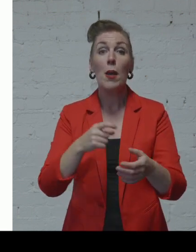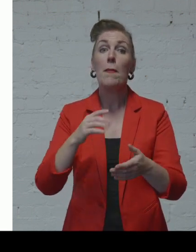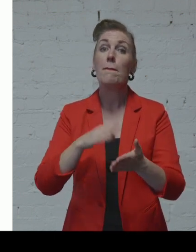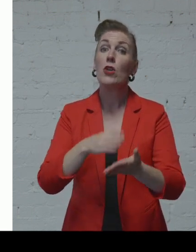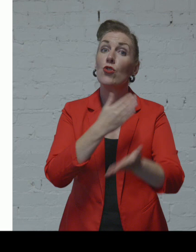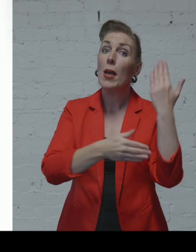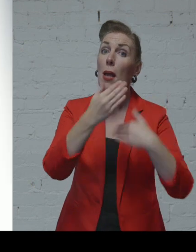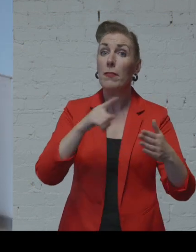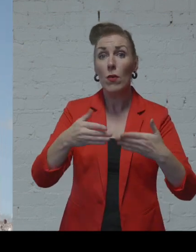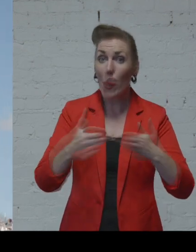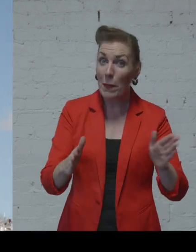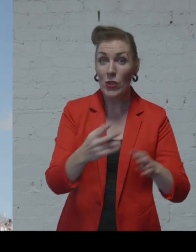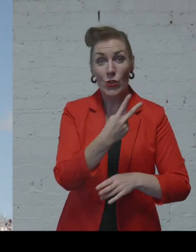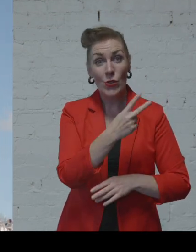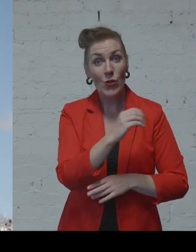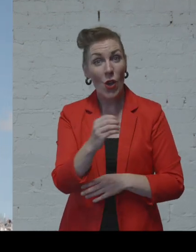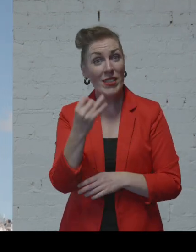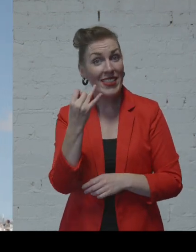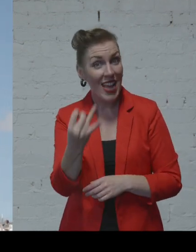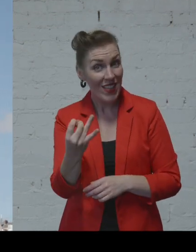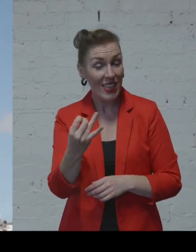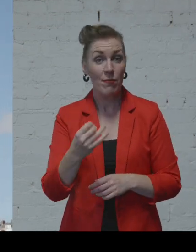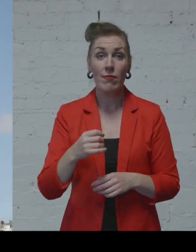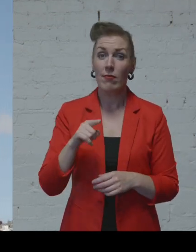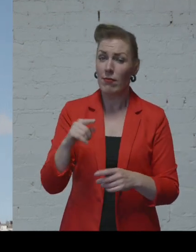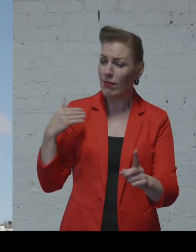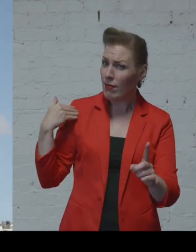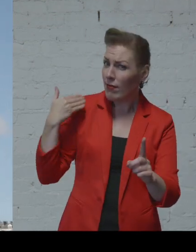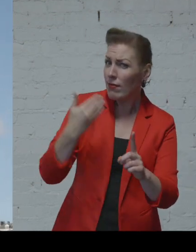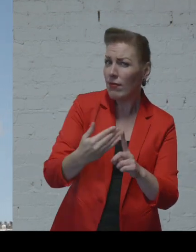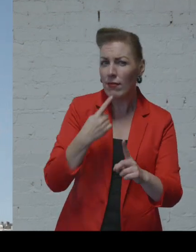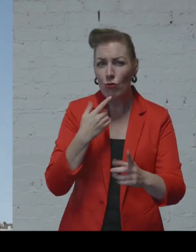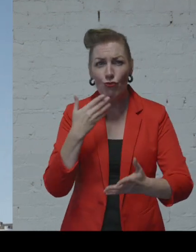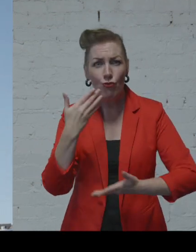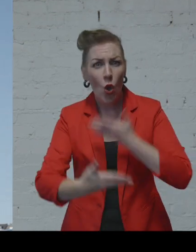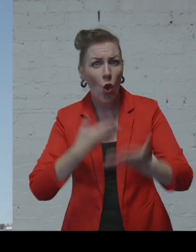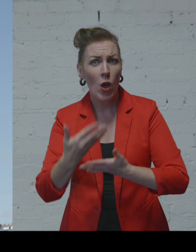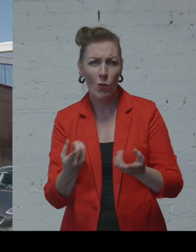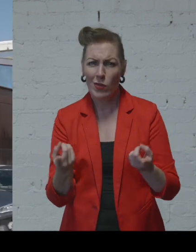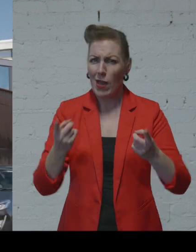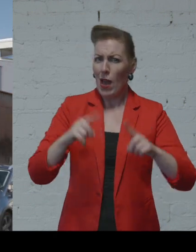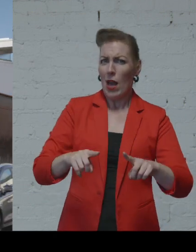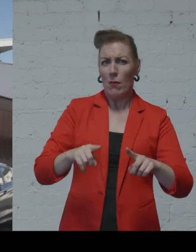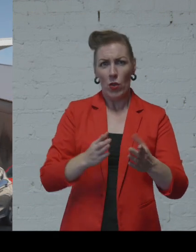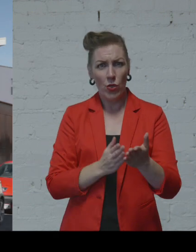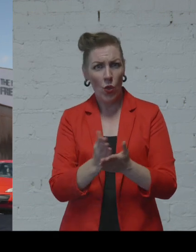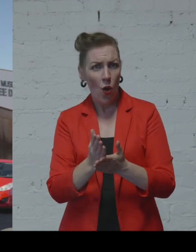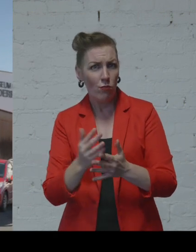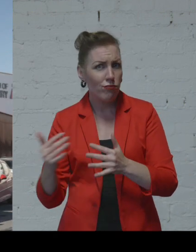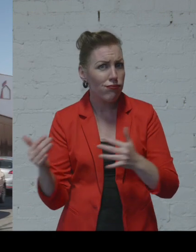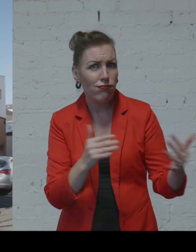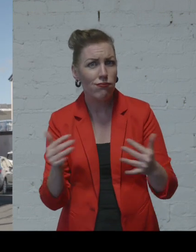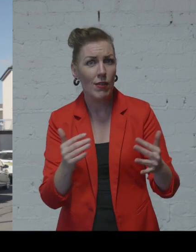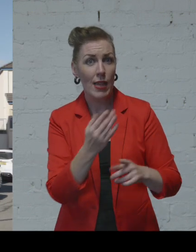9DR. The Museum of Free Derry opened in 2007 in order to tell the story of what happened in the city during the period